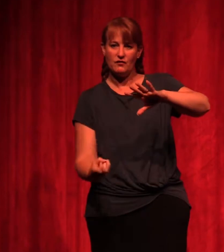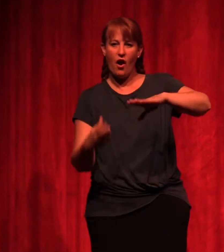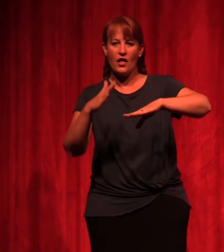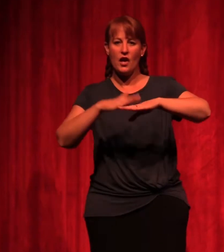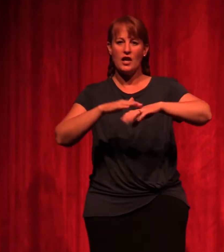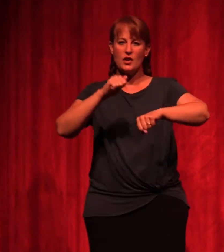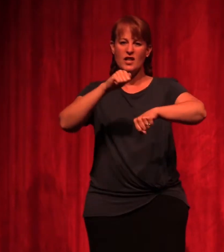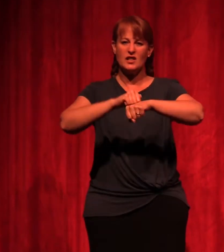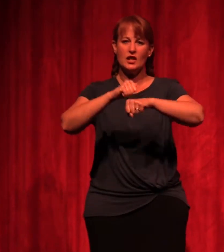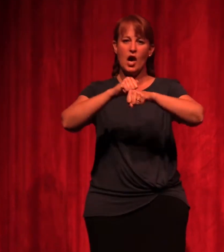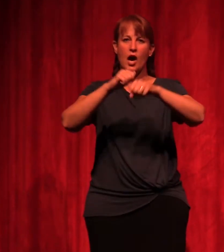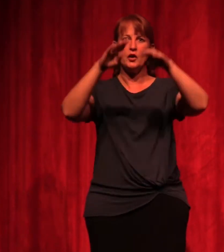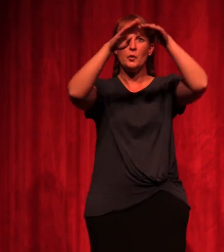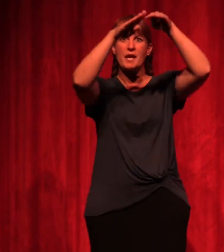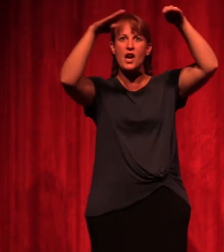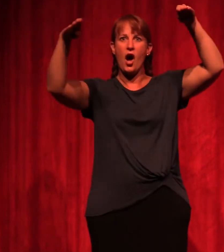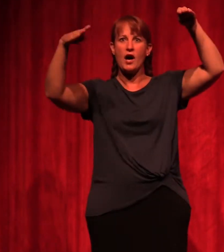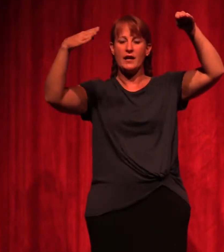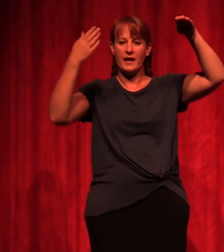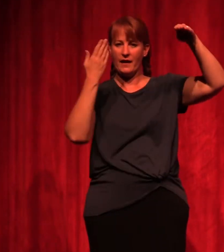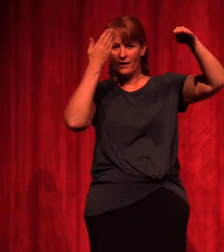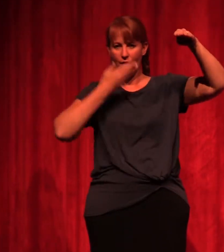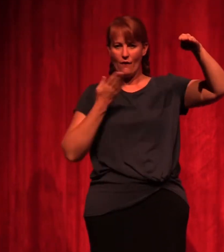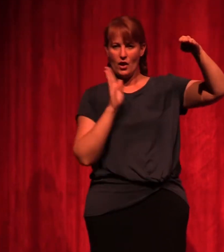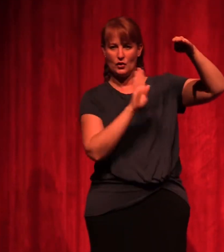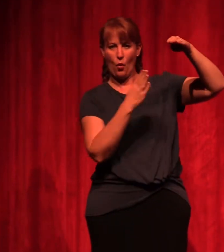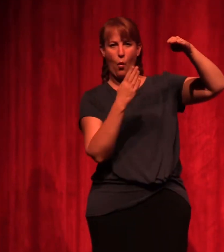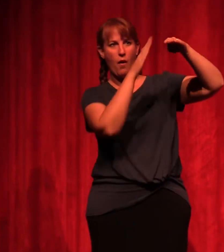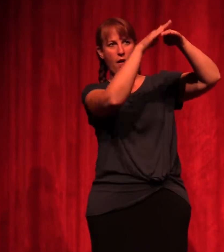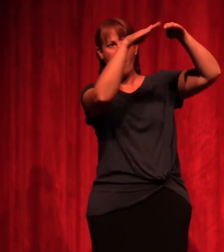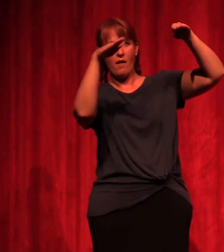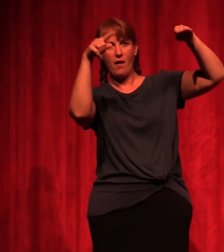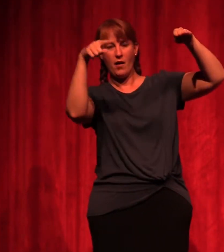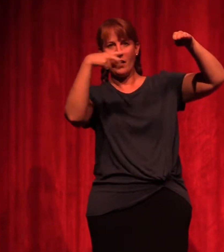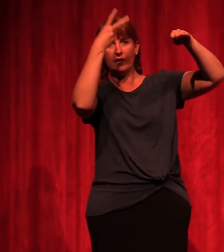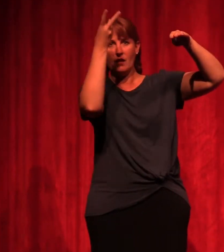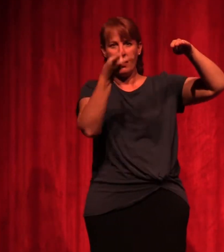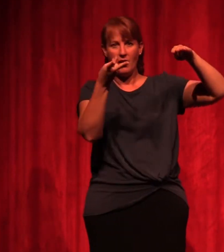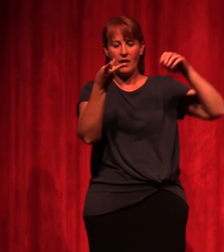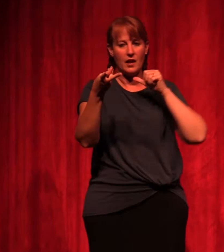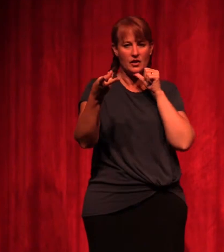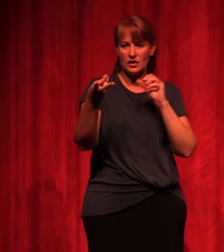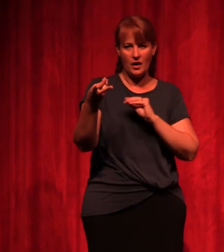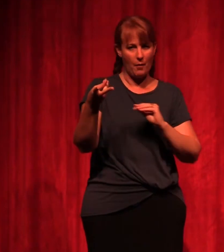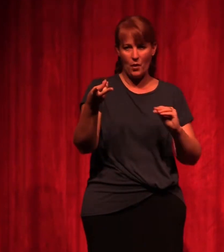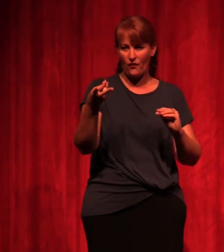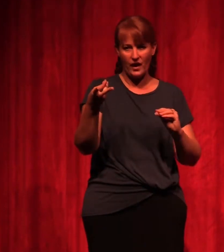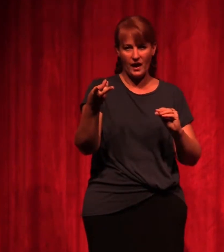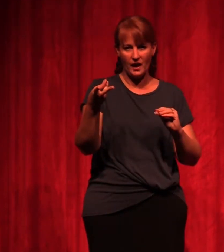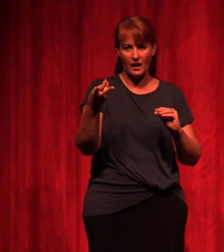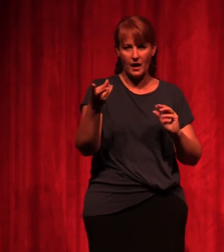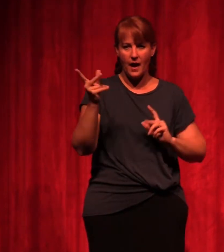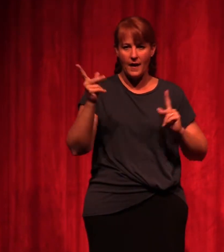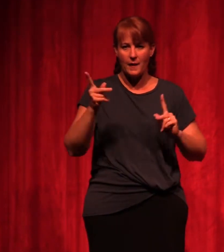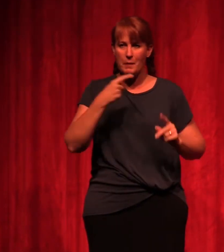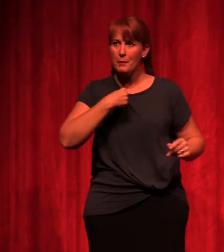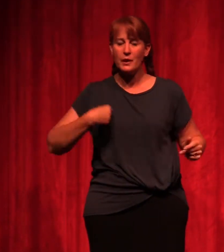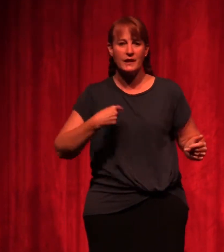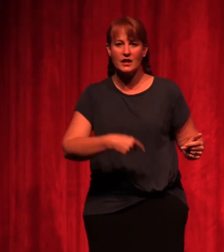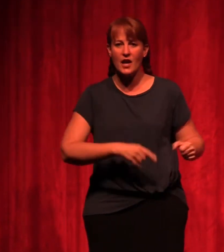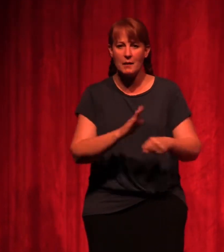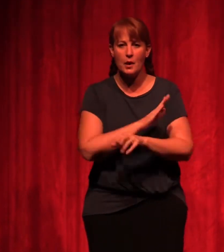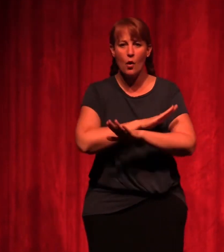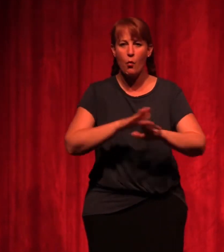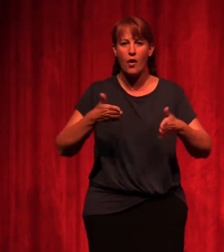concrete awning above the front door, and she's not moving. And the people in the Chinese consulate won't